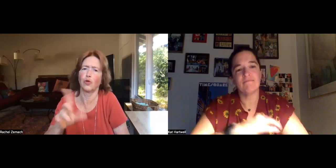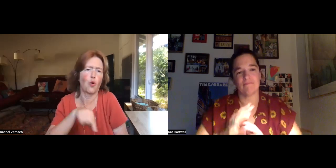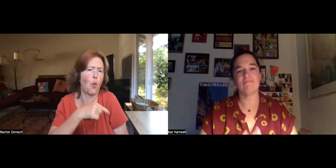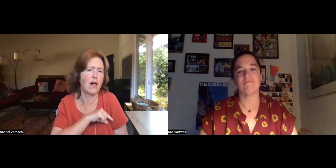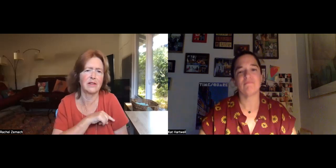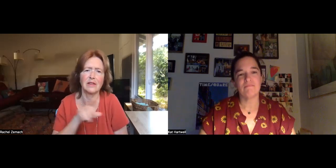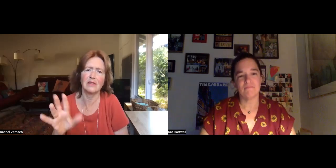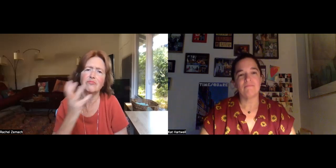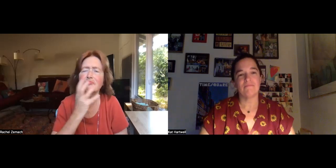good qualities.